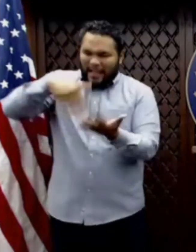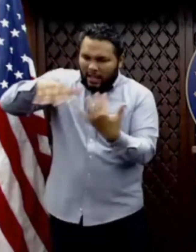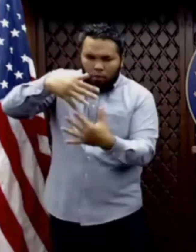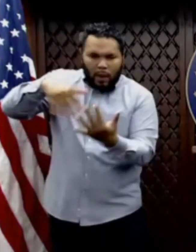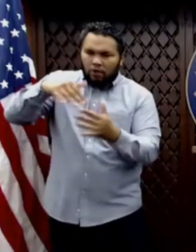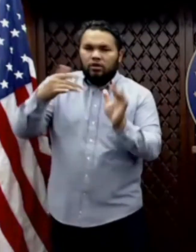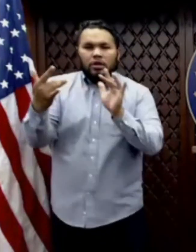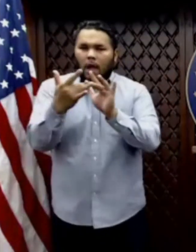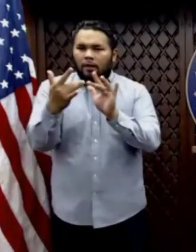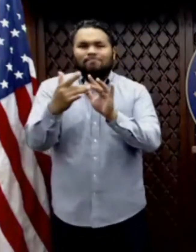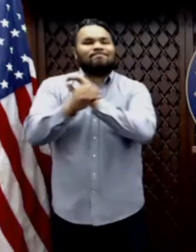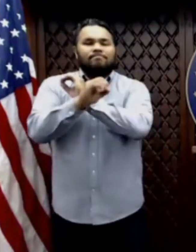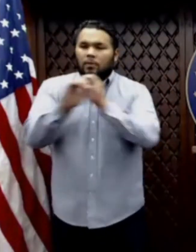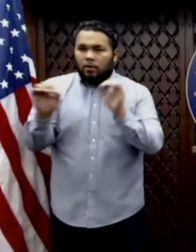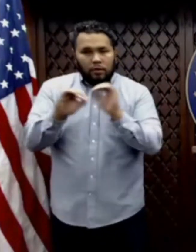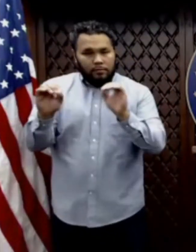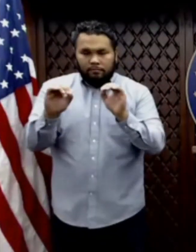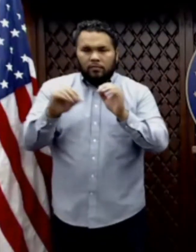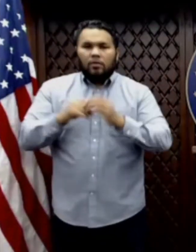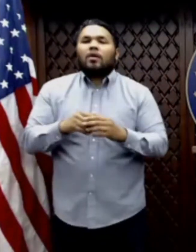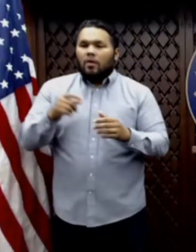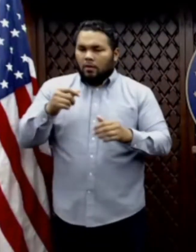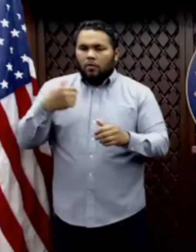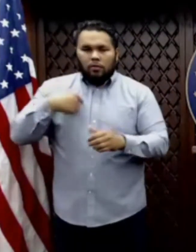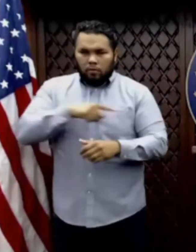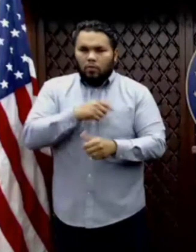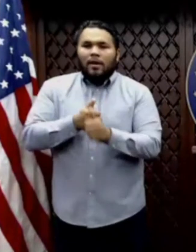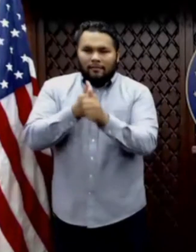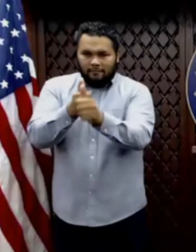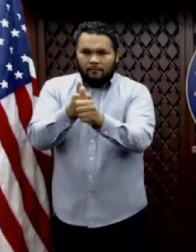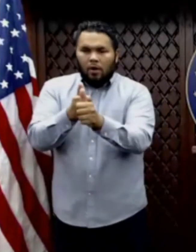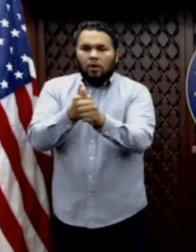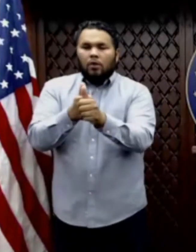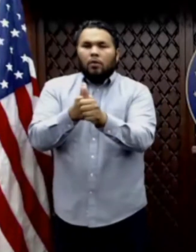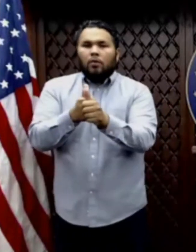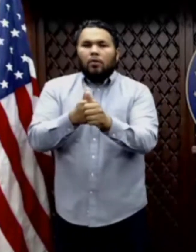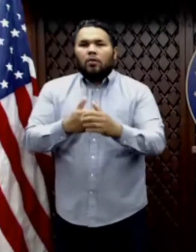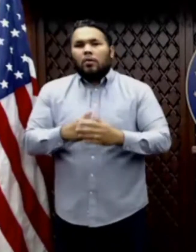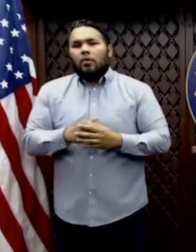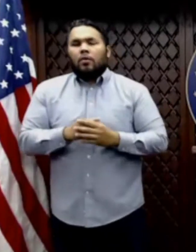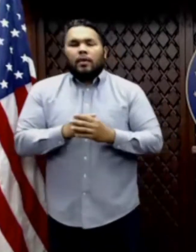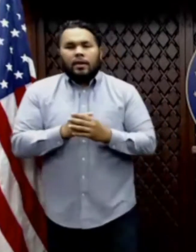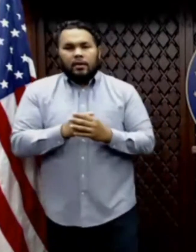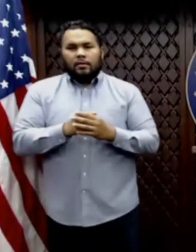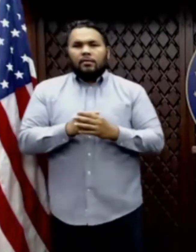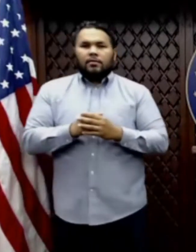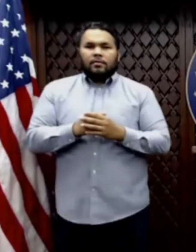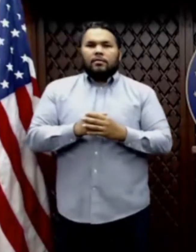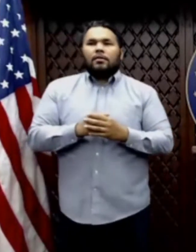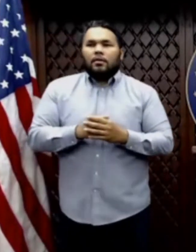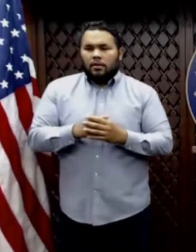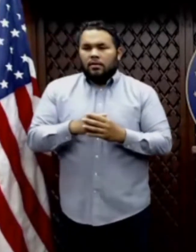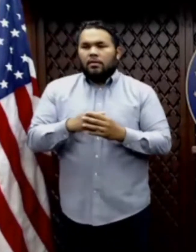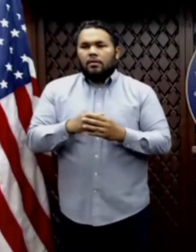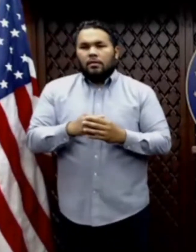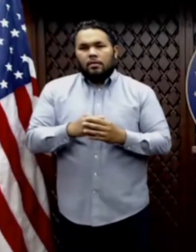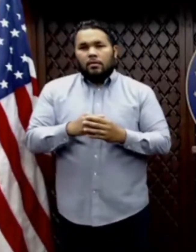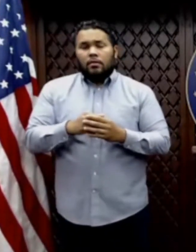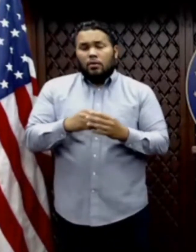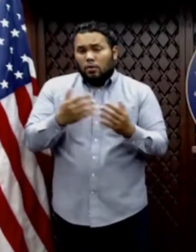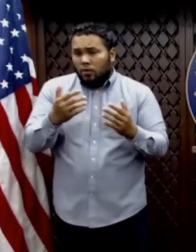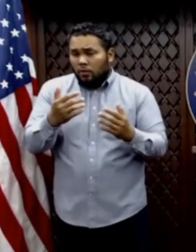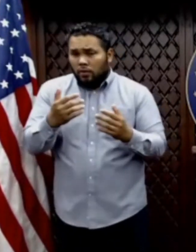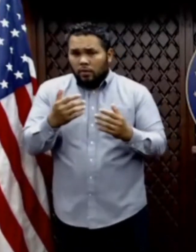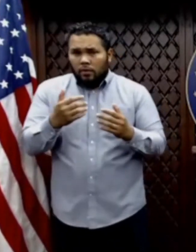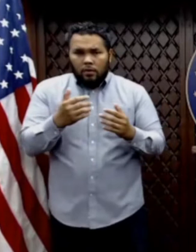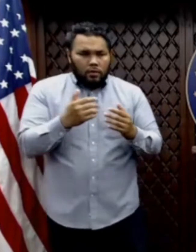accordance with the standard social distancing guidelines that we're all observing. Thanks for the question, Kevin. So the sailors